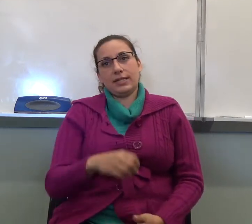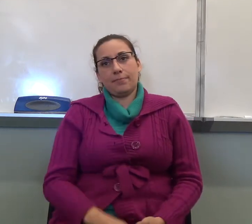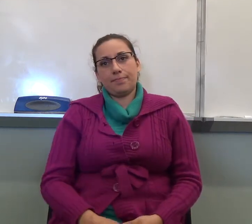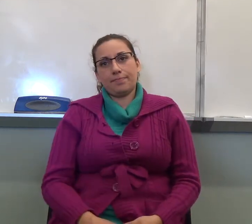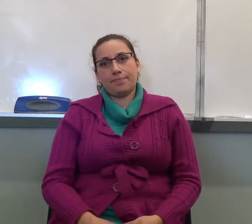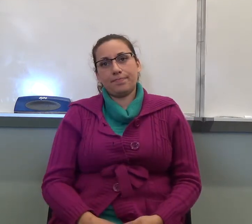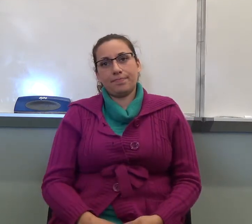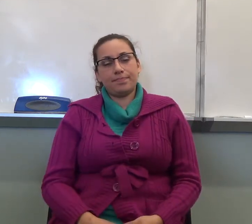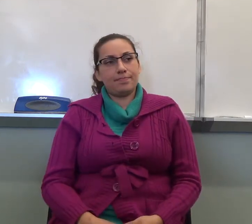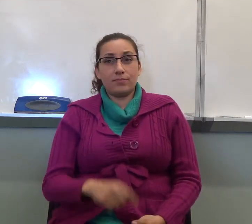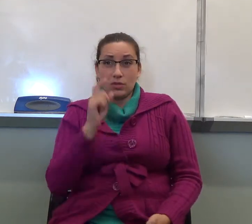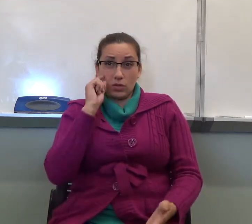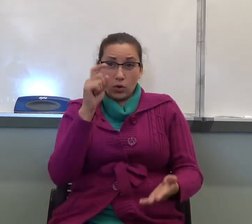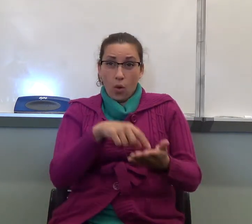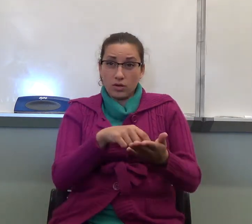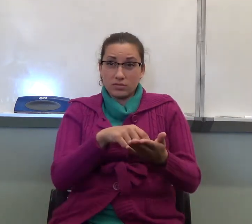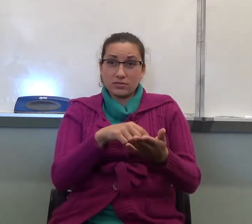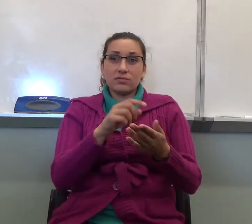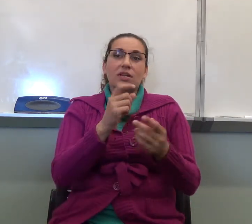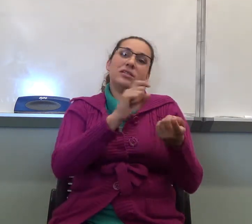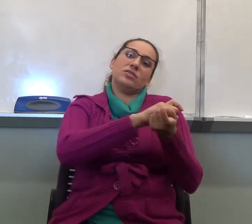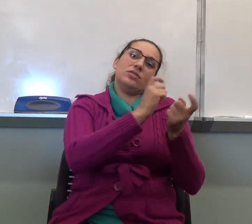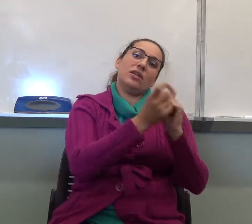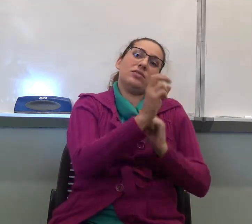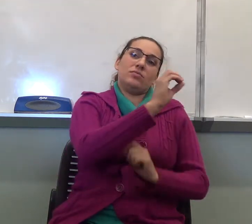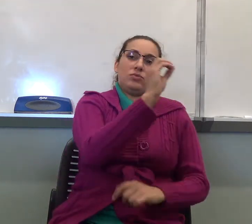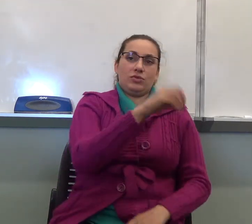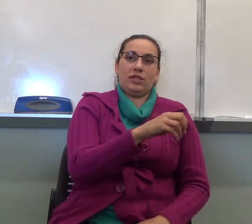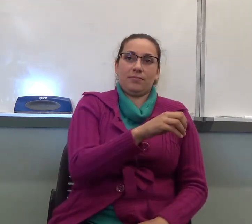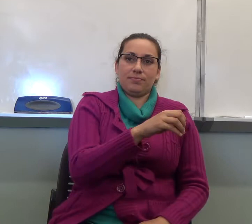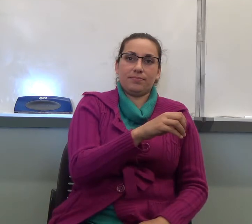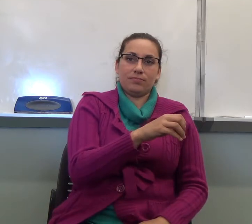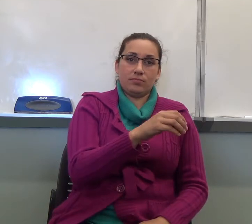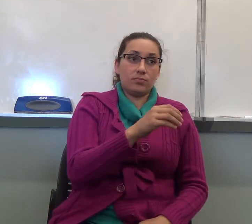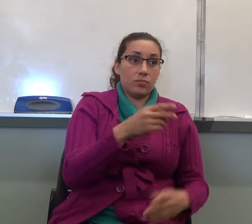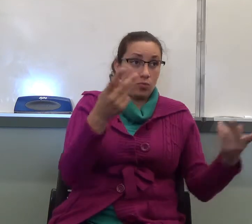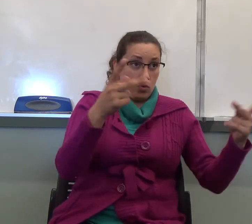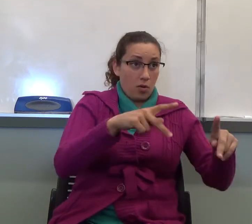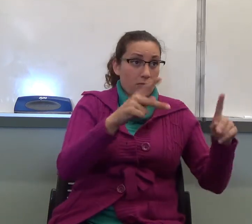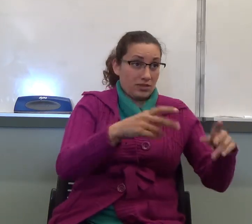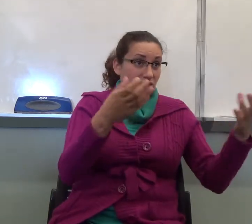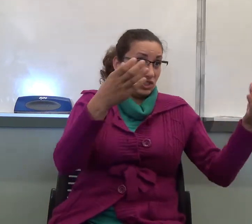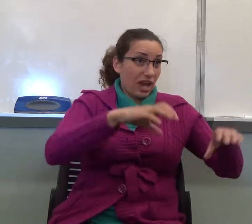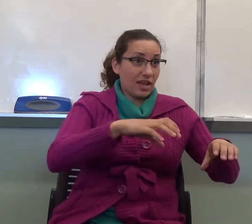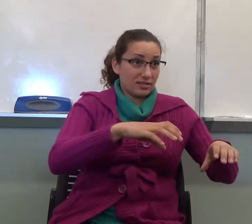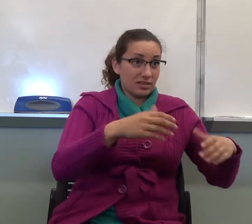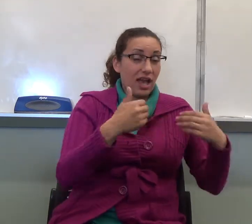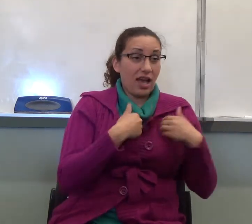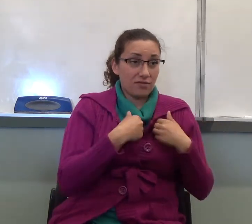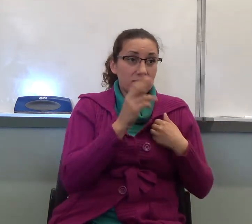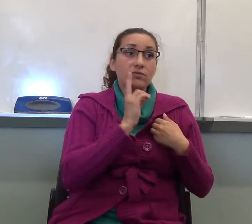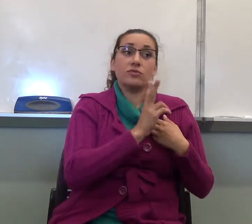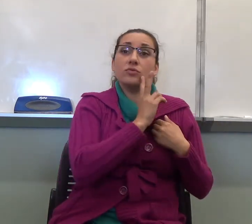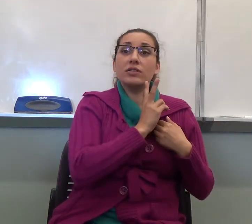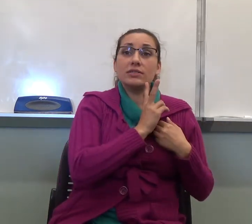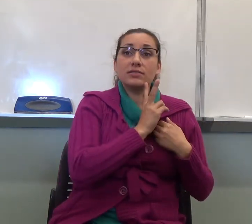1.2%. Now notice they've switched over to percents here. That's the probability of twins. We don't know the probability of not having twins, so we have to find